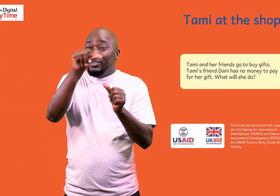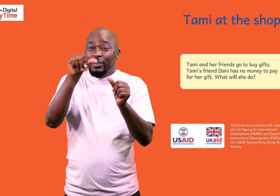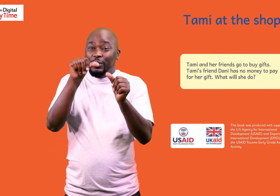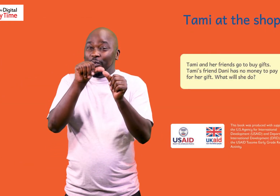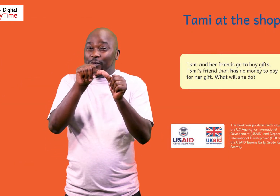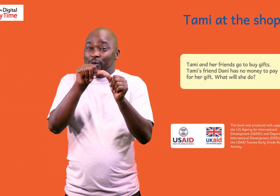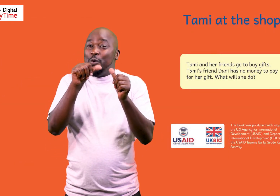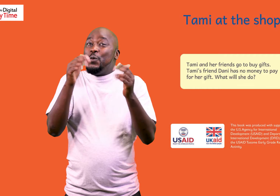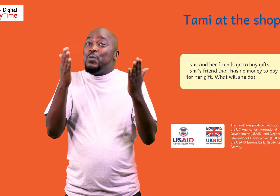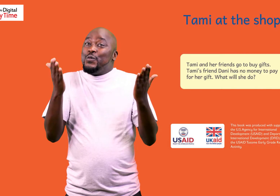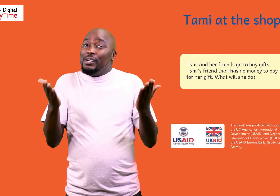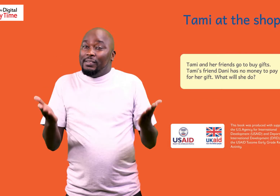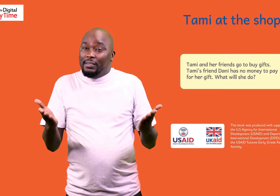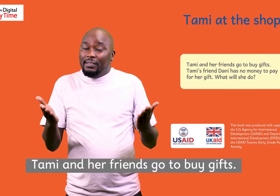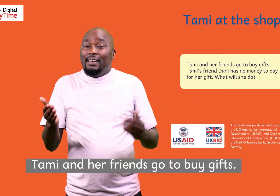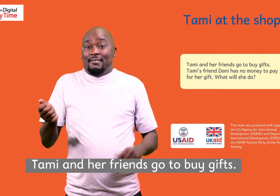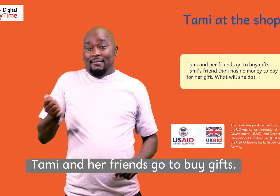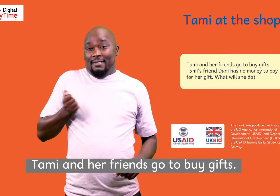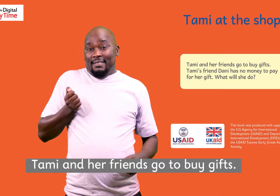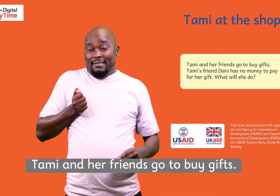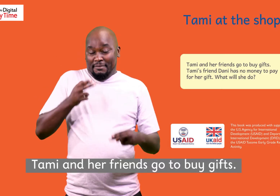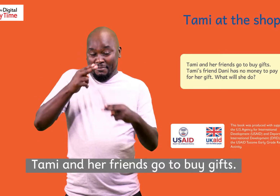Story summary.